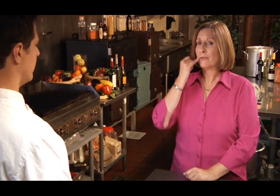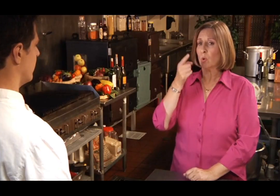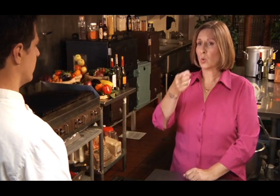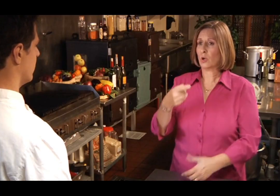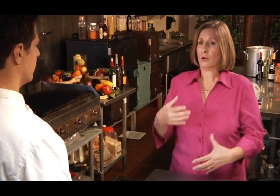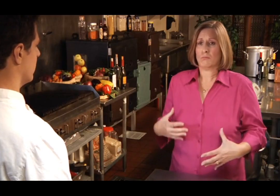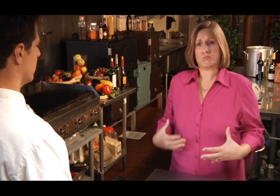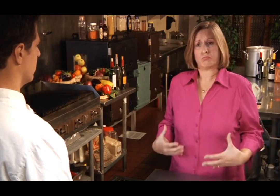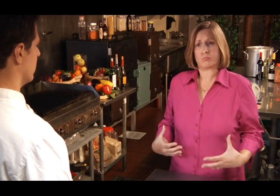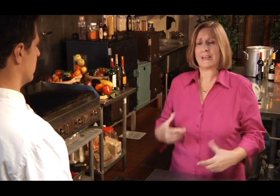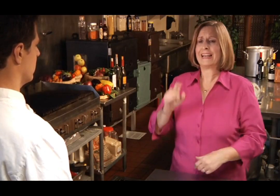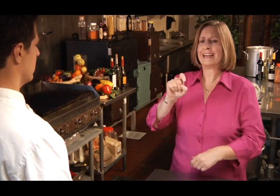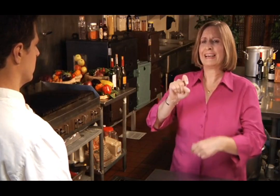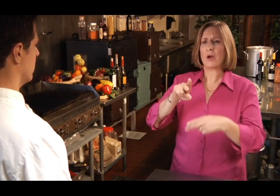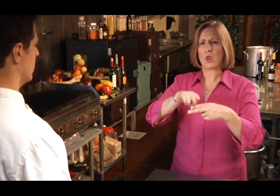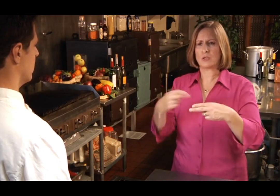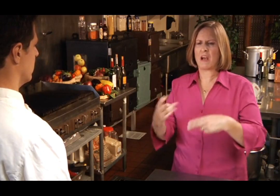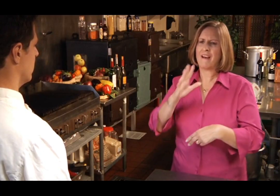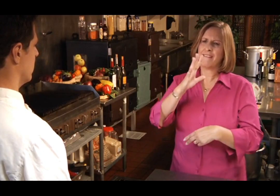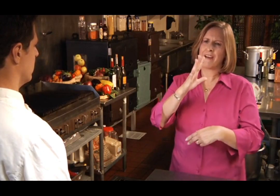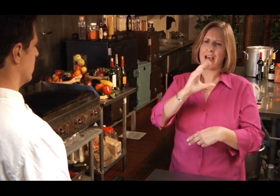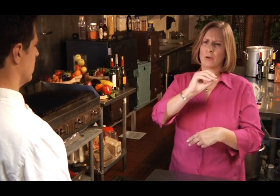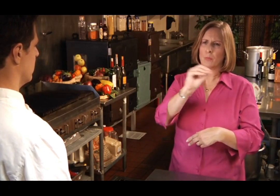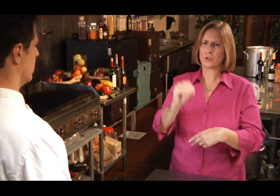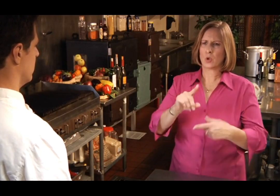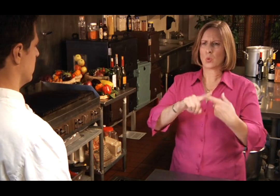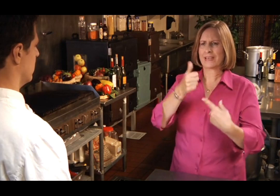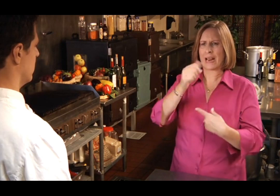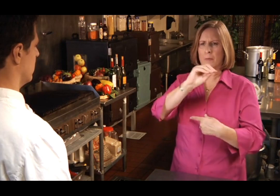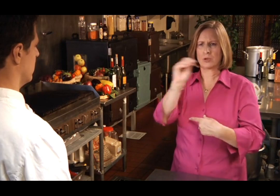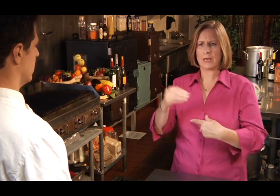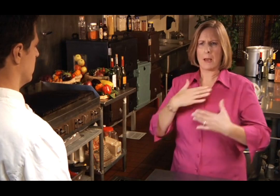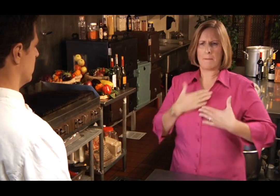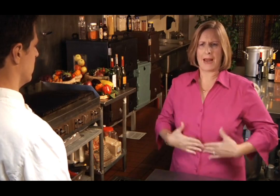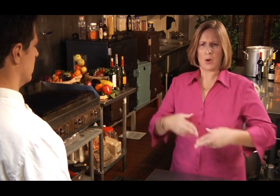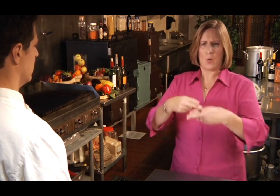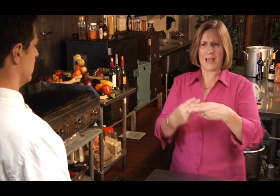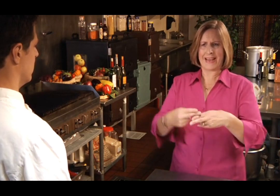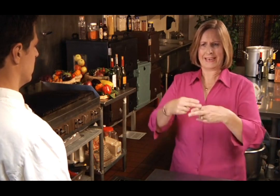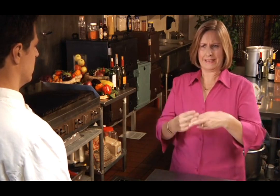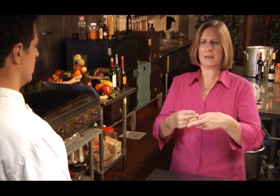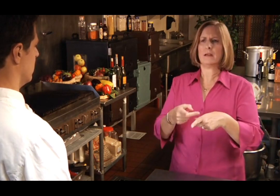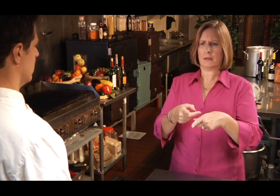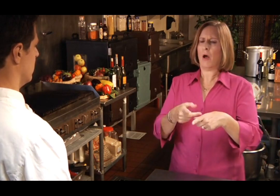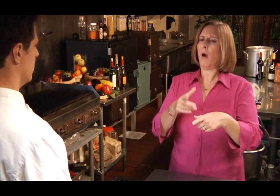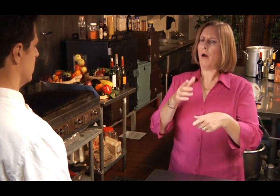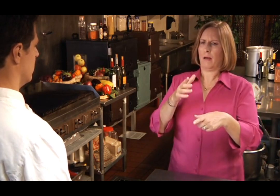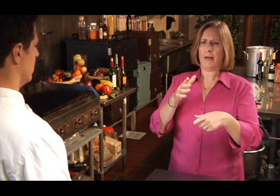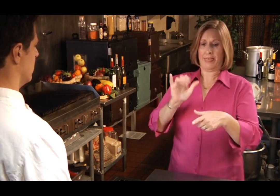If you are overweight, losing 5% to 10% of your body weight will substantially improve your health.